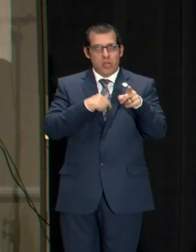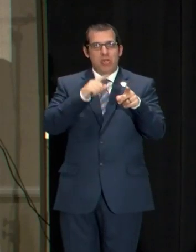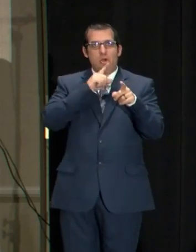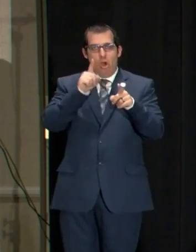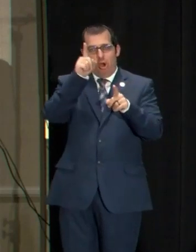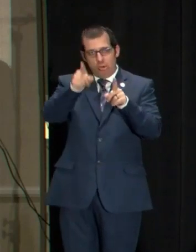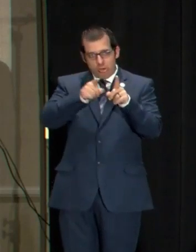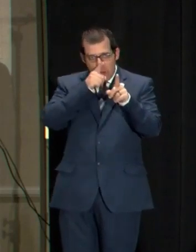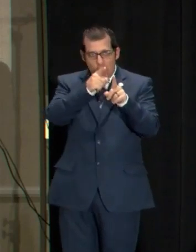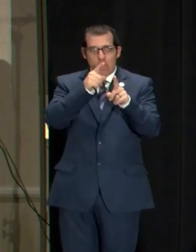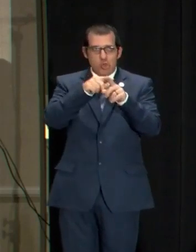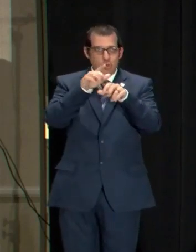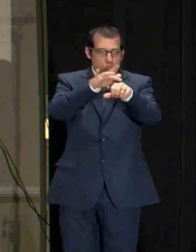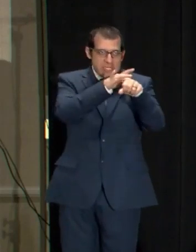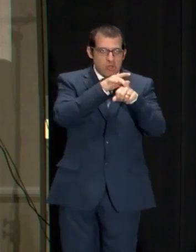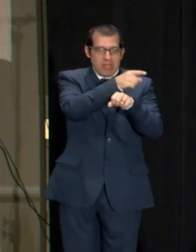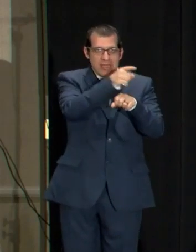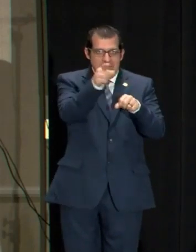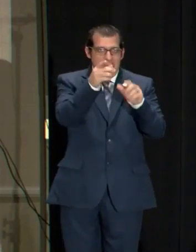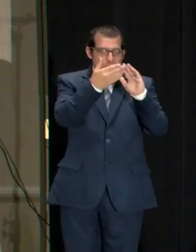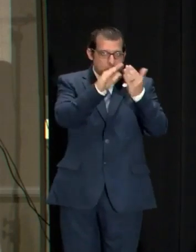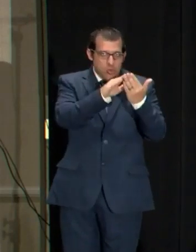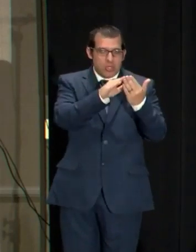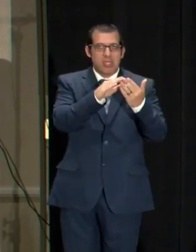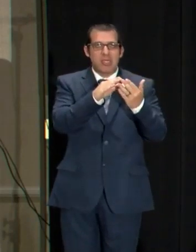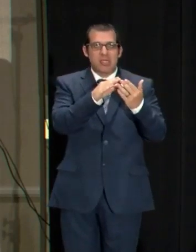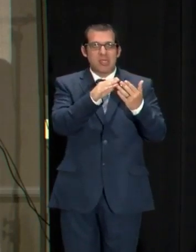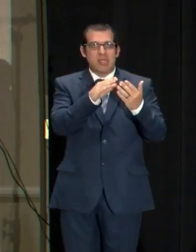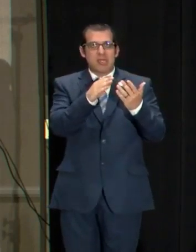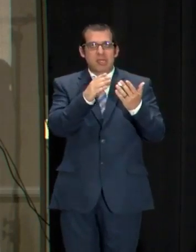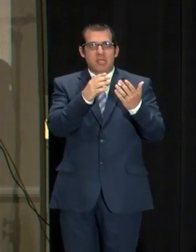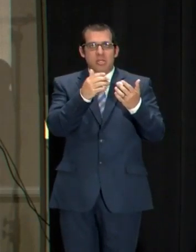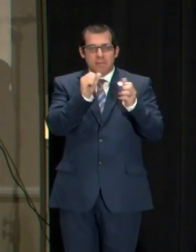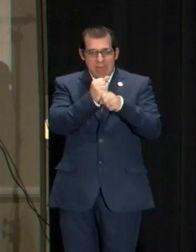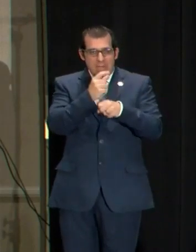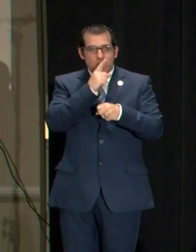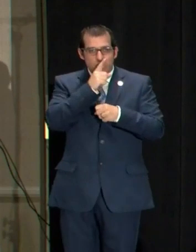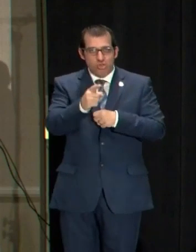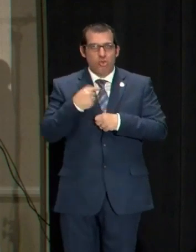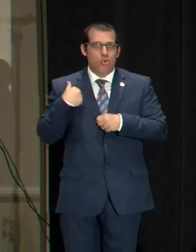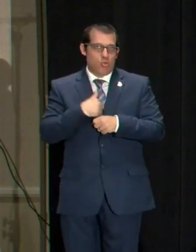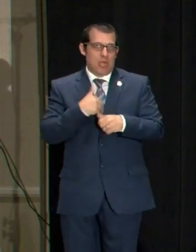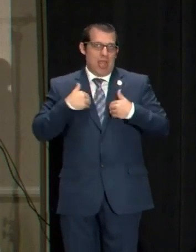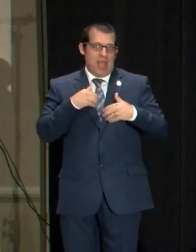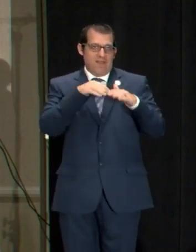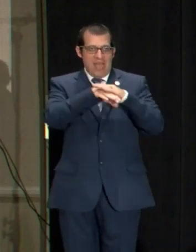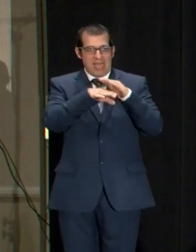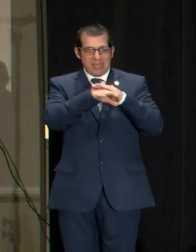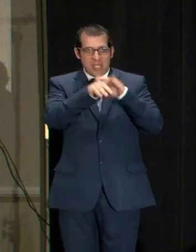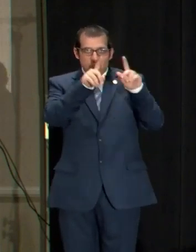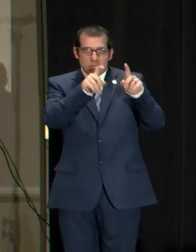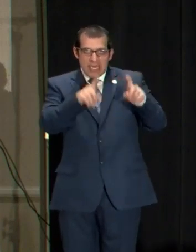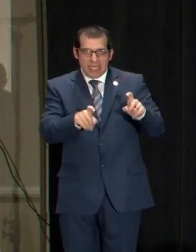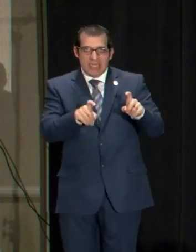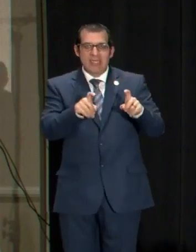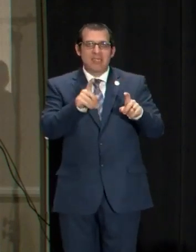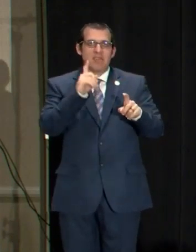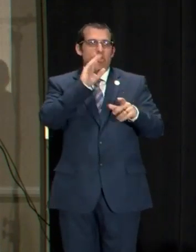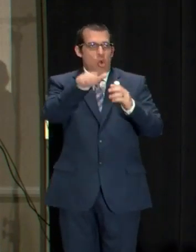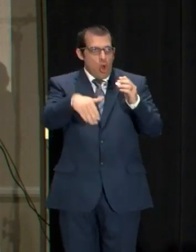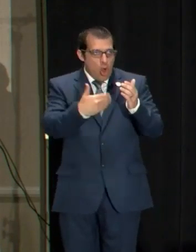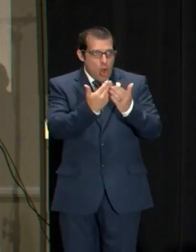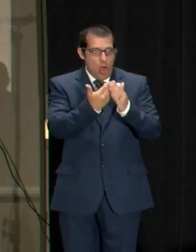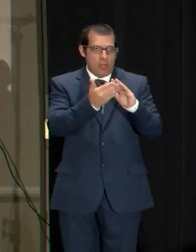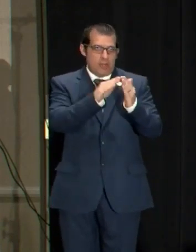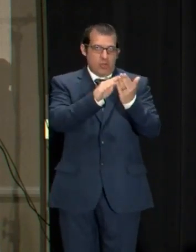targeted efforts to reach that community to make sure that we have access to testing amongst all of our